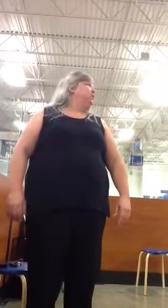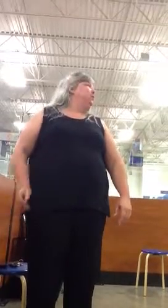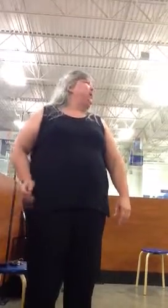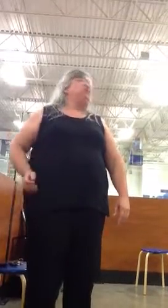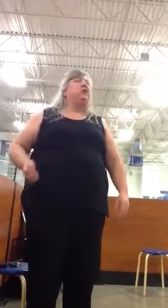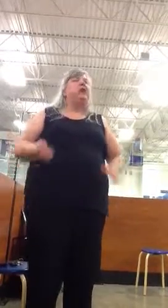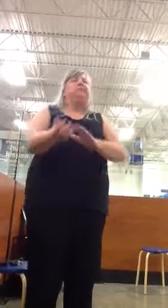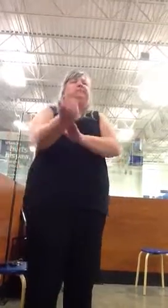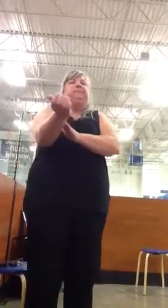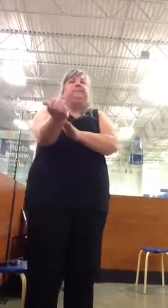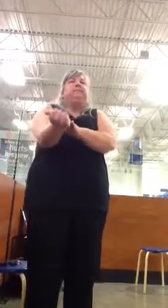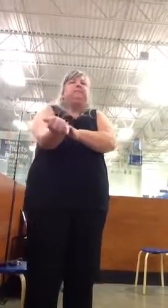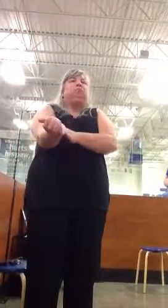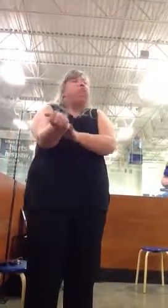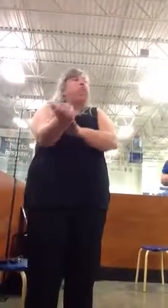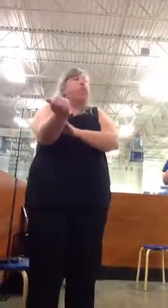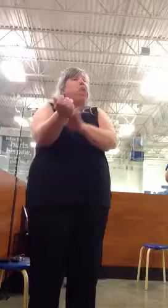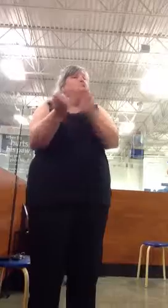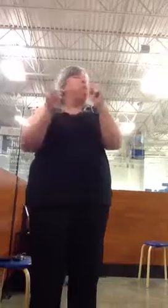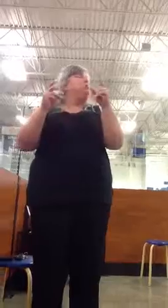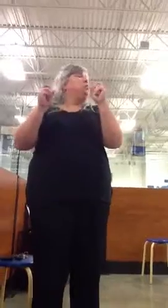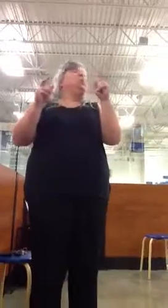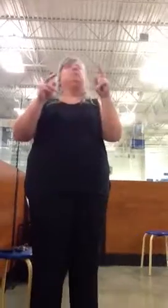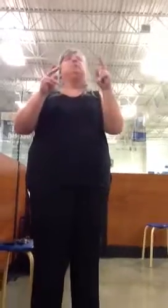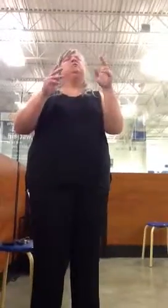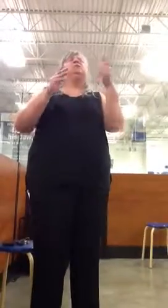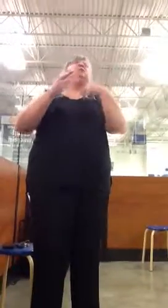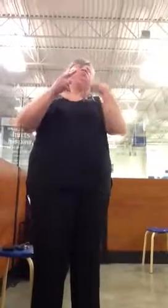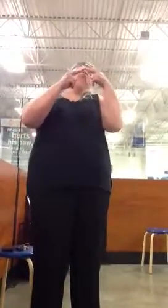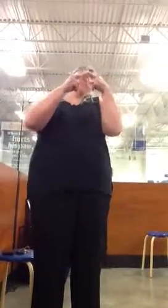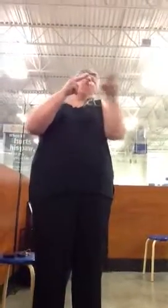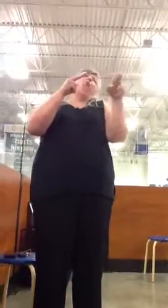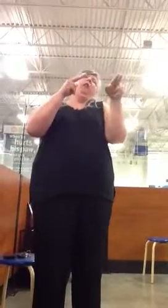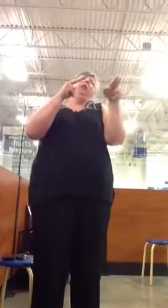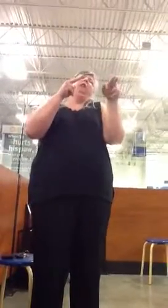in potty training. Okay. We'll briefly go over that then.